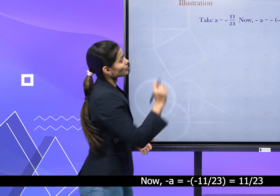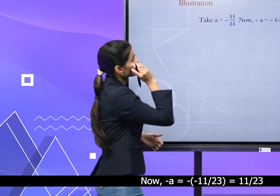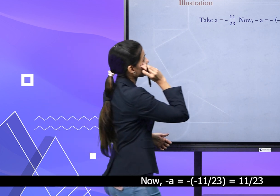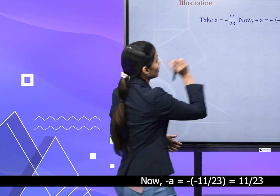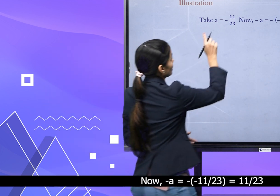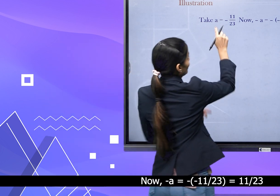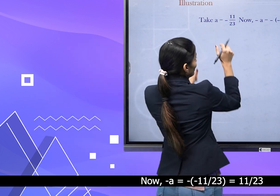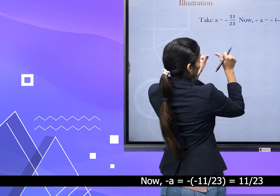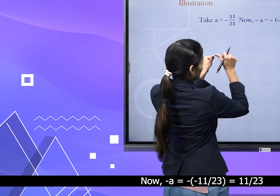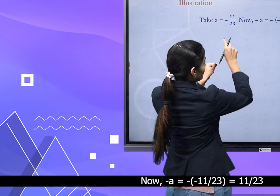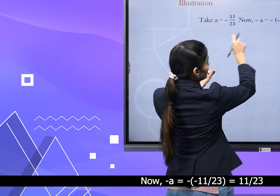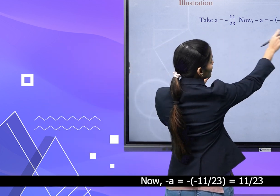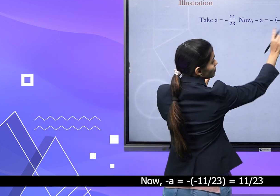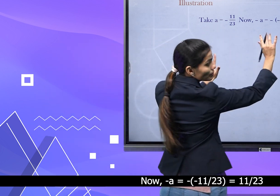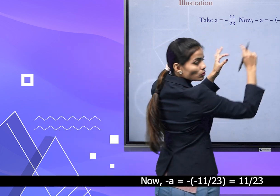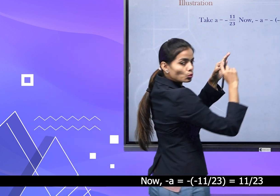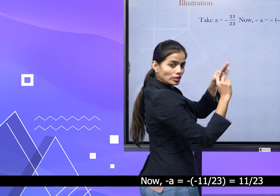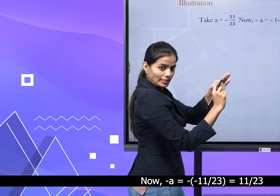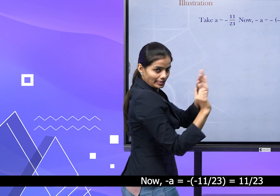23 is equal to 11 by 23.